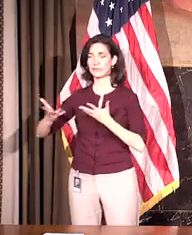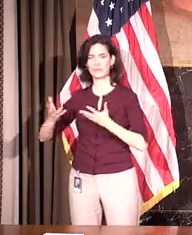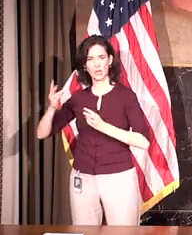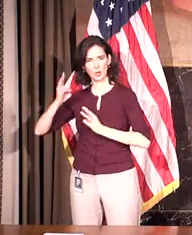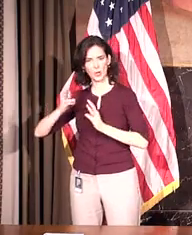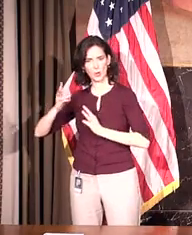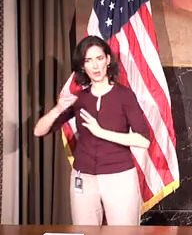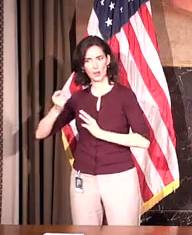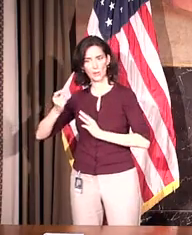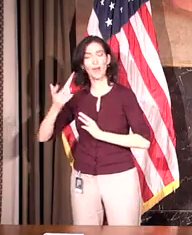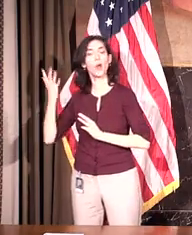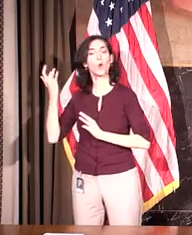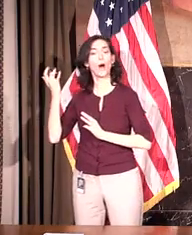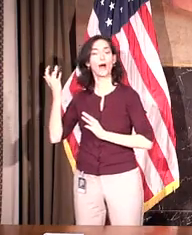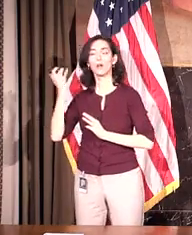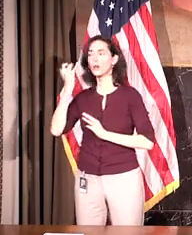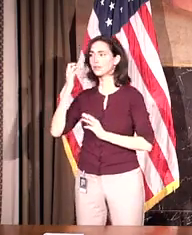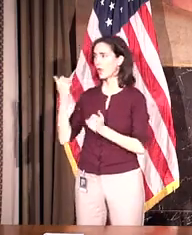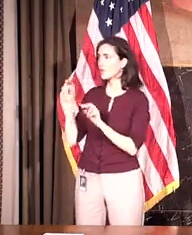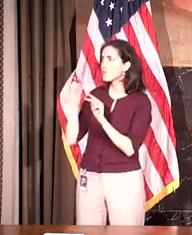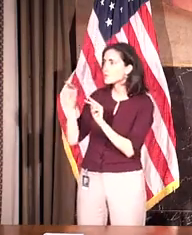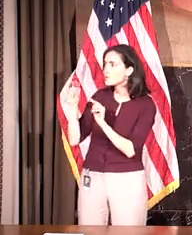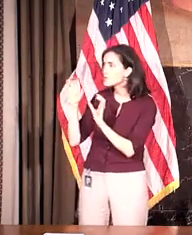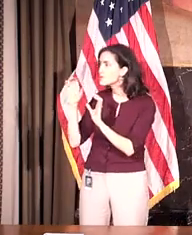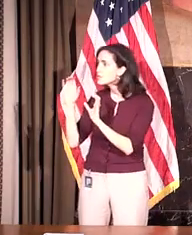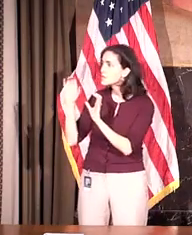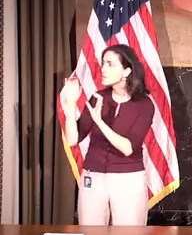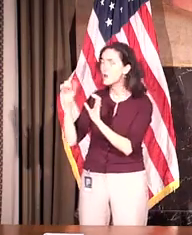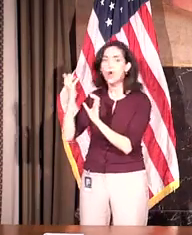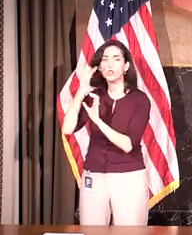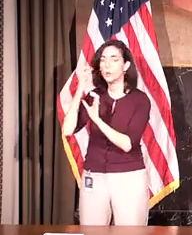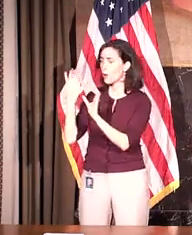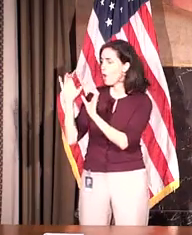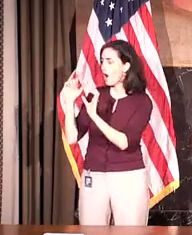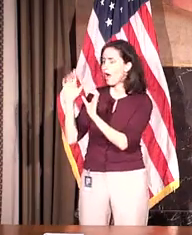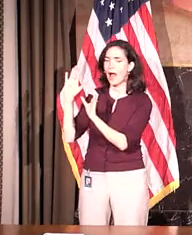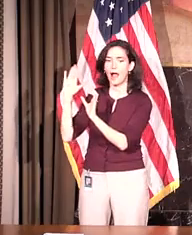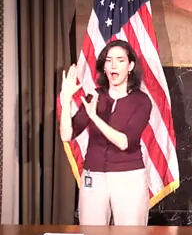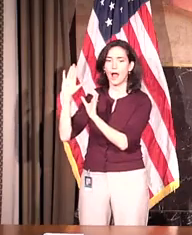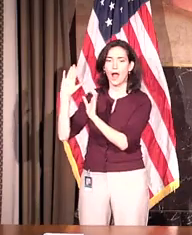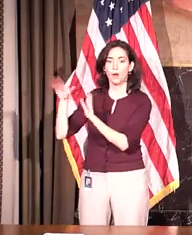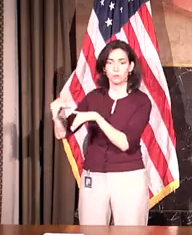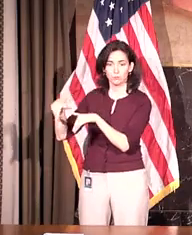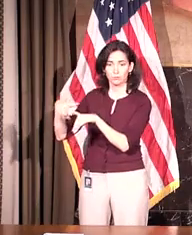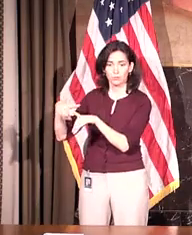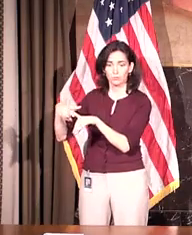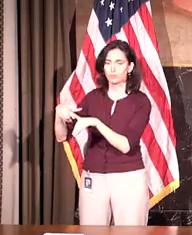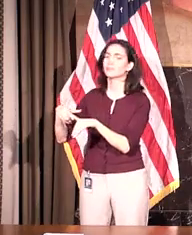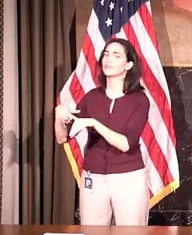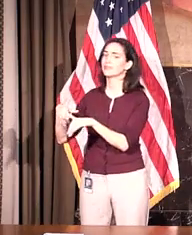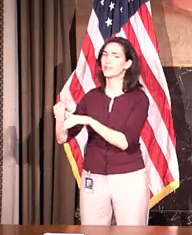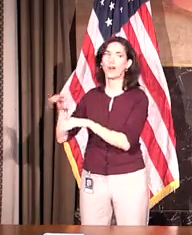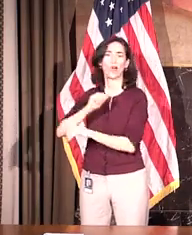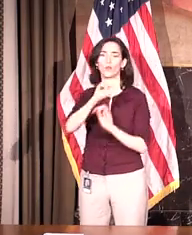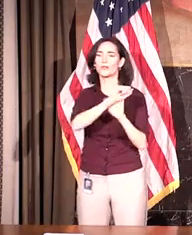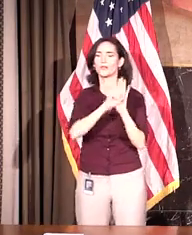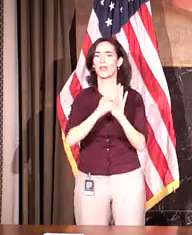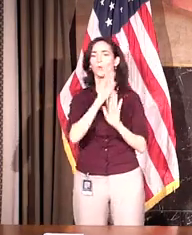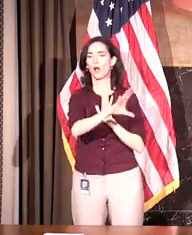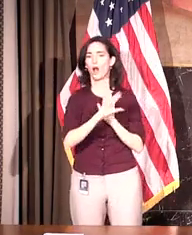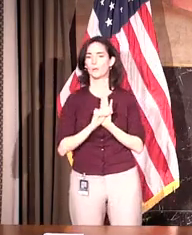think the second that we lose vigilance, we're going to see ourselves, unfortunately, where a number of other states are right